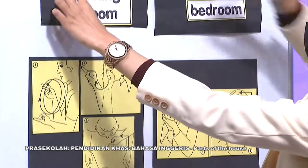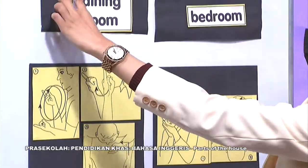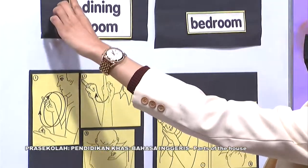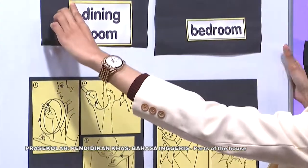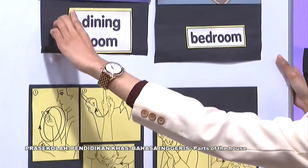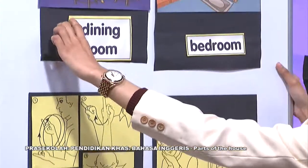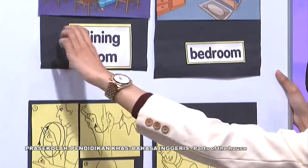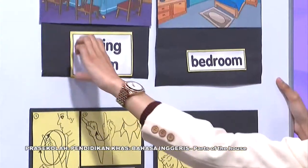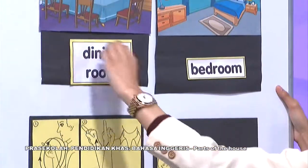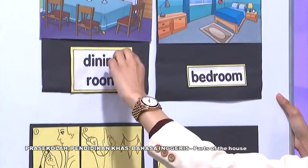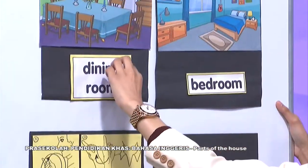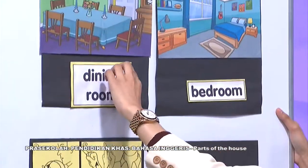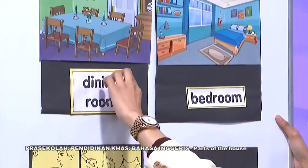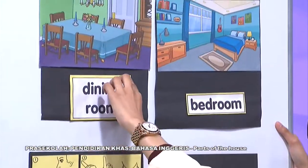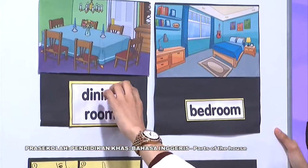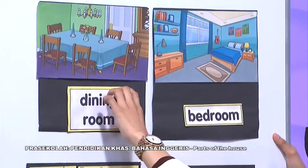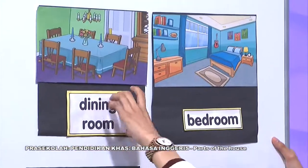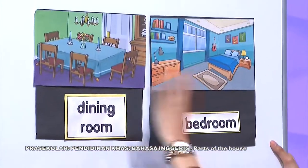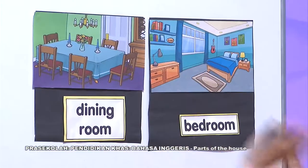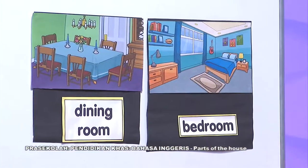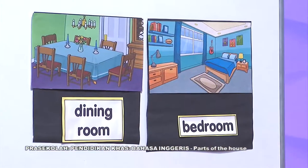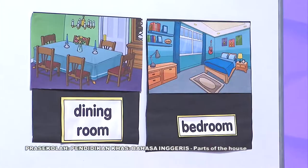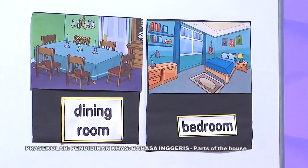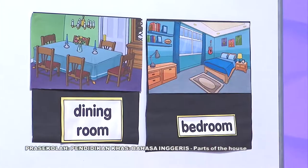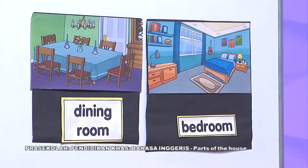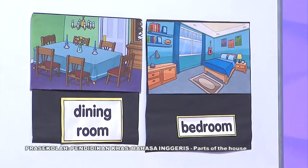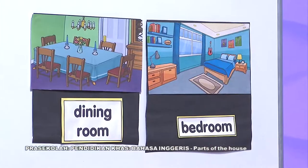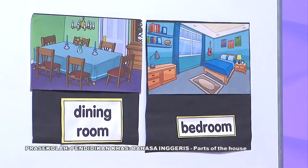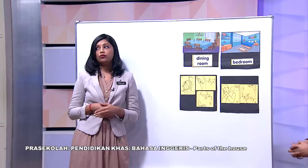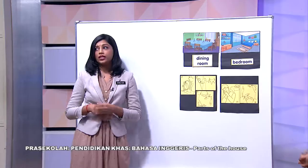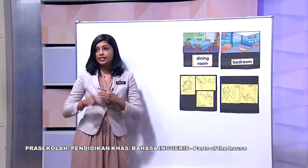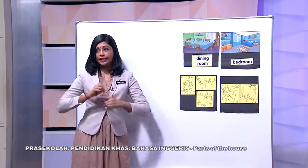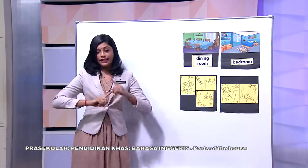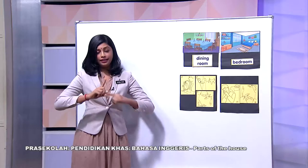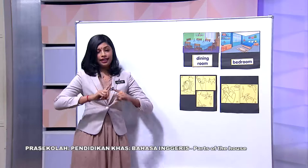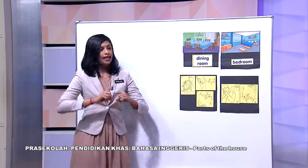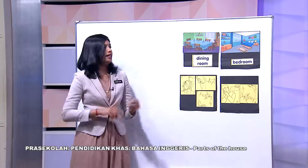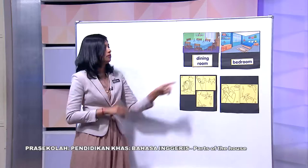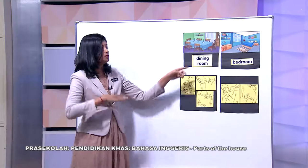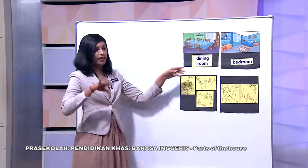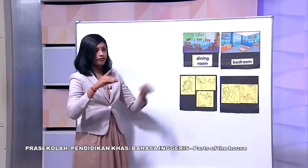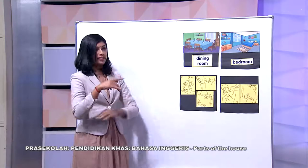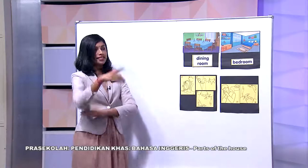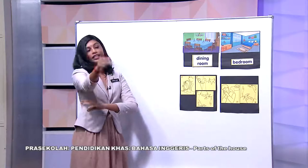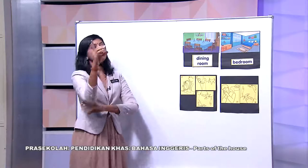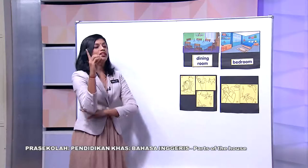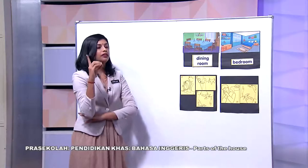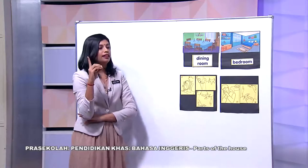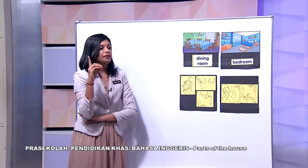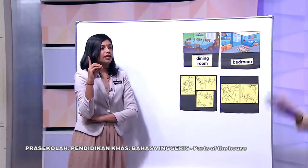Dining room. Yes. Okay, so before I go for the signing, let me spell first. Let's spell together, Mira.